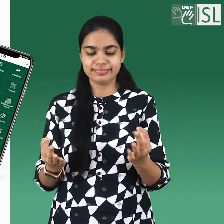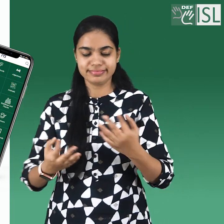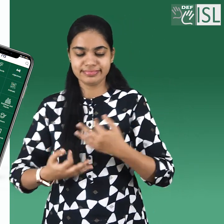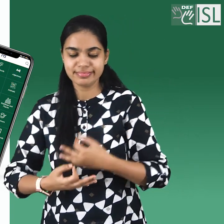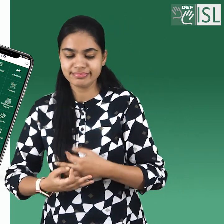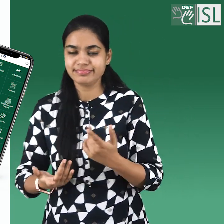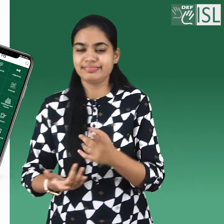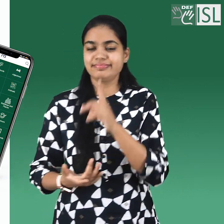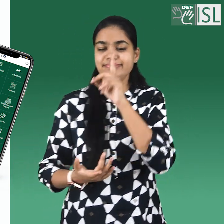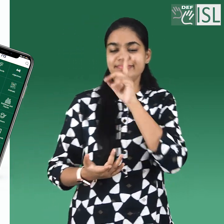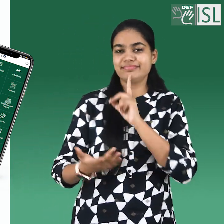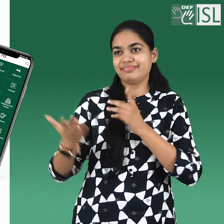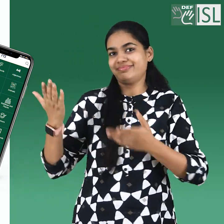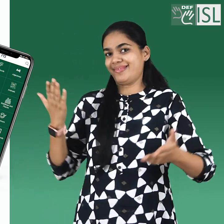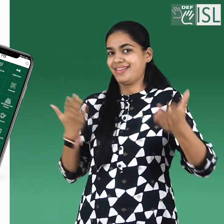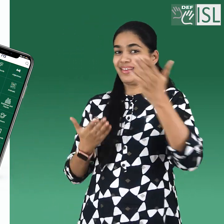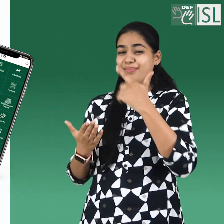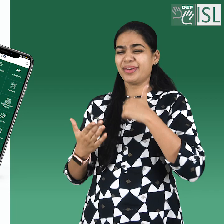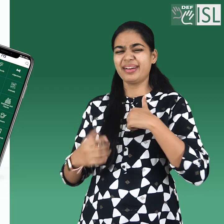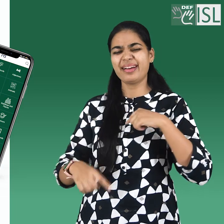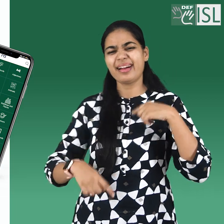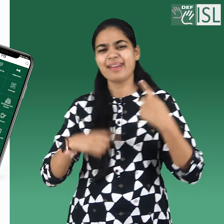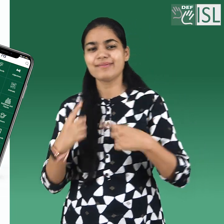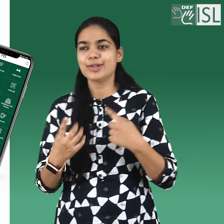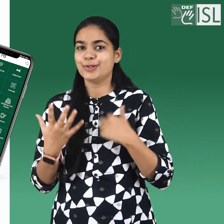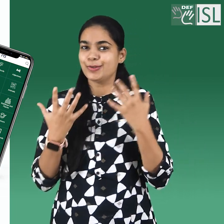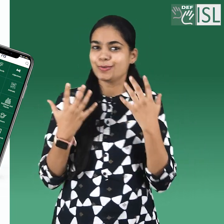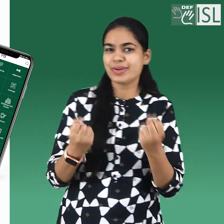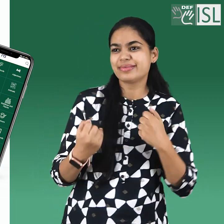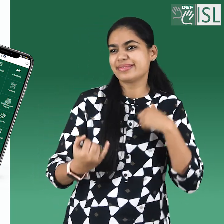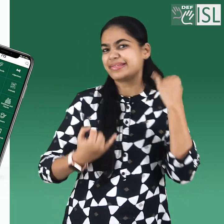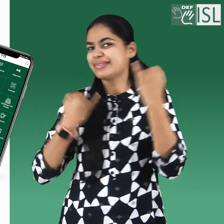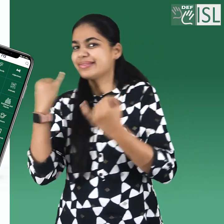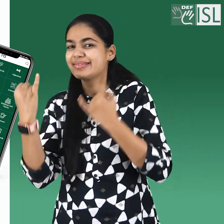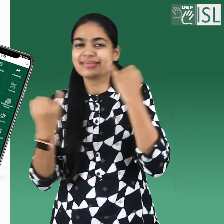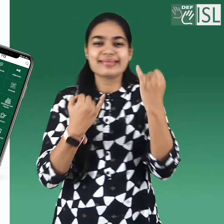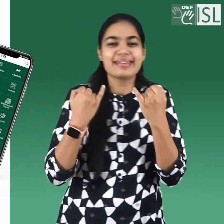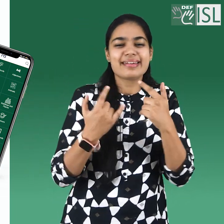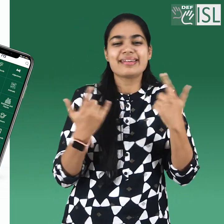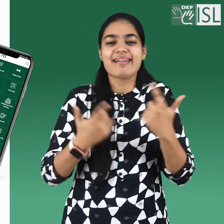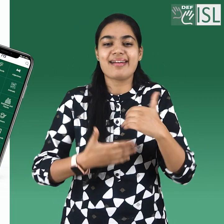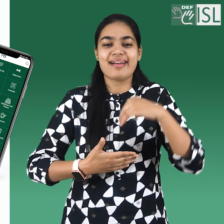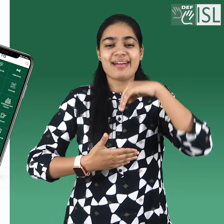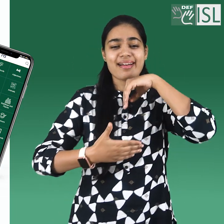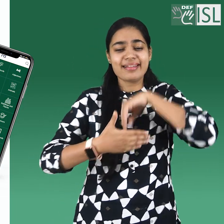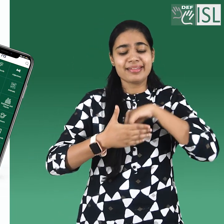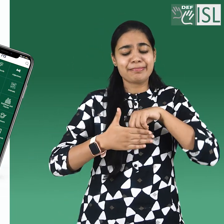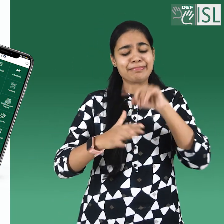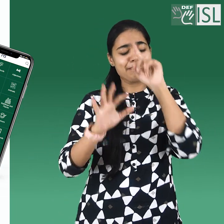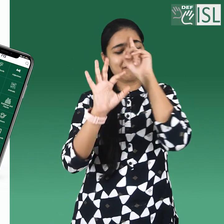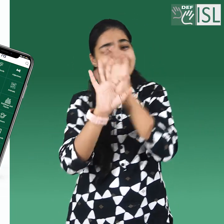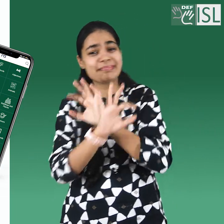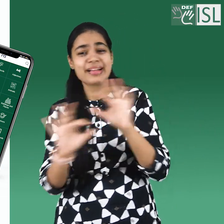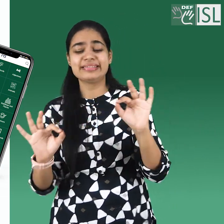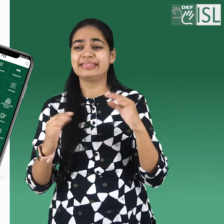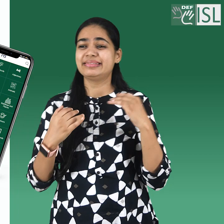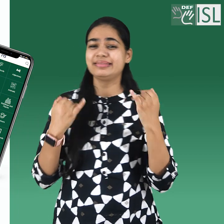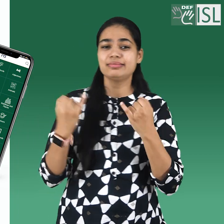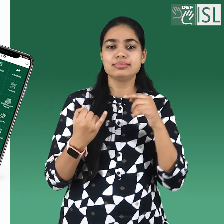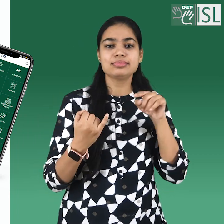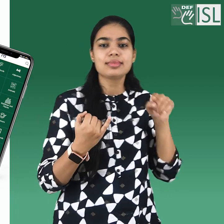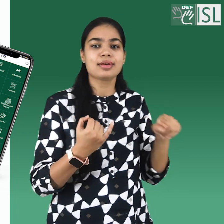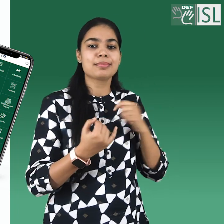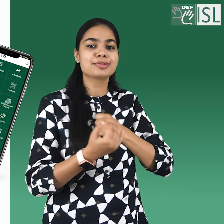this search, I was helped by my daughter who introduced me to DEF app.